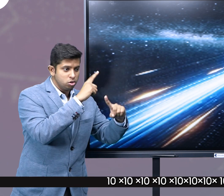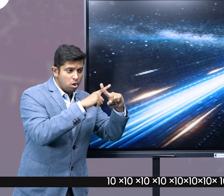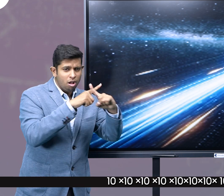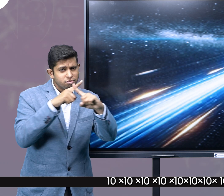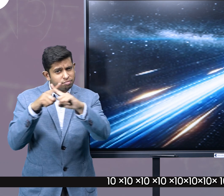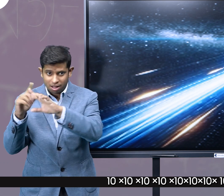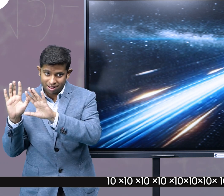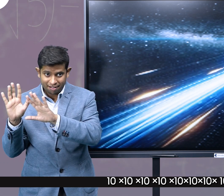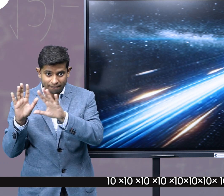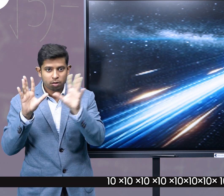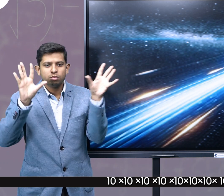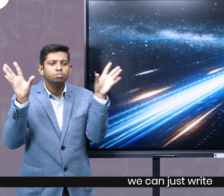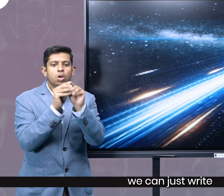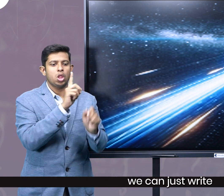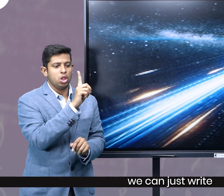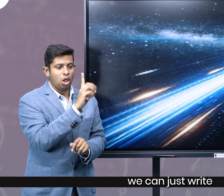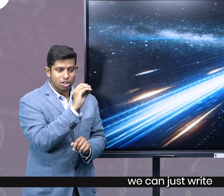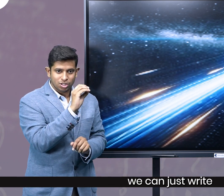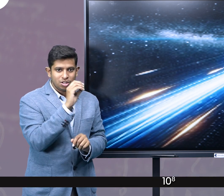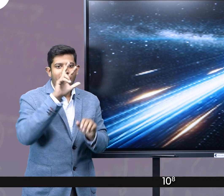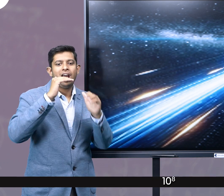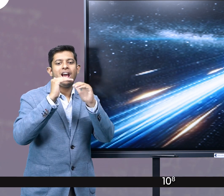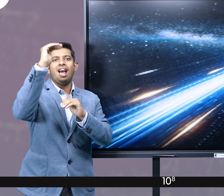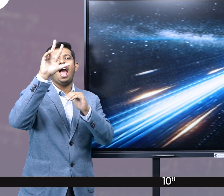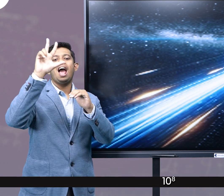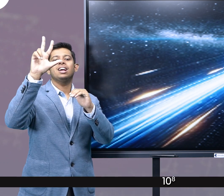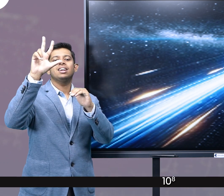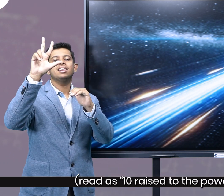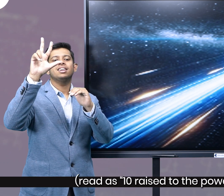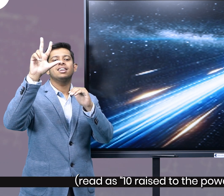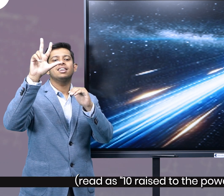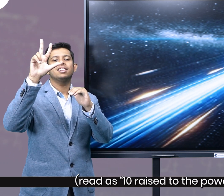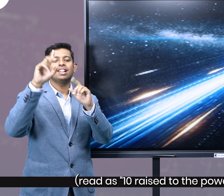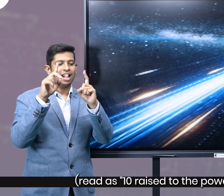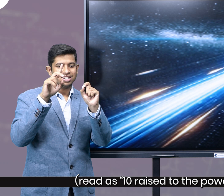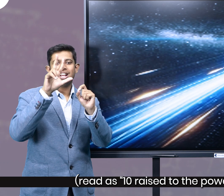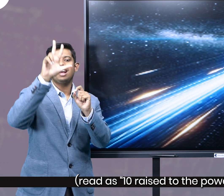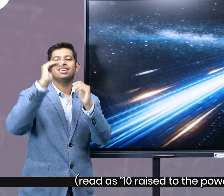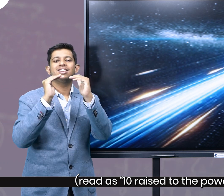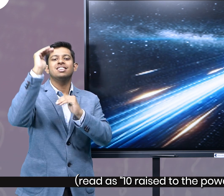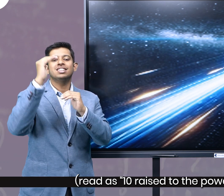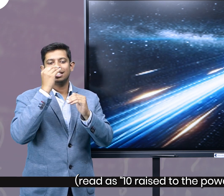10, we can just write 10 to the power of 8, read as 10 raised to the power of